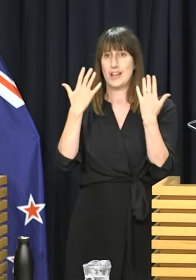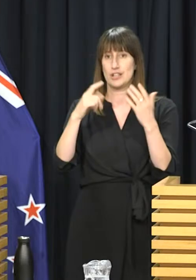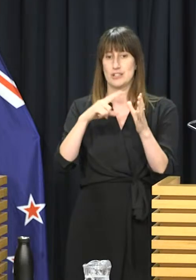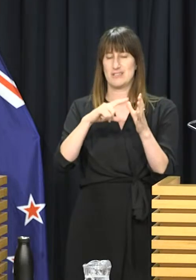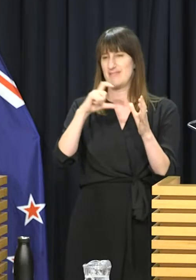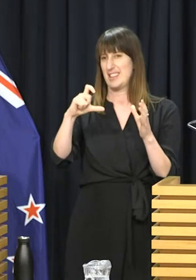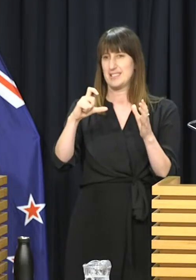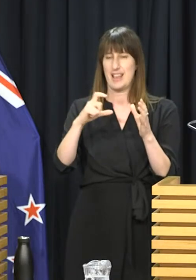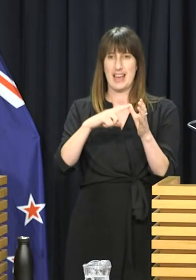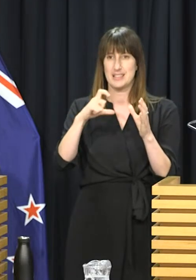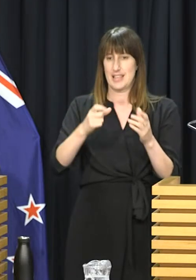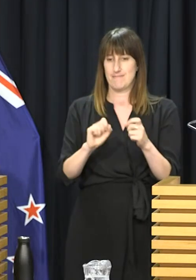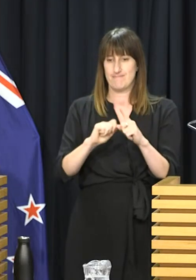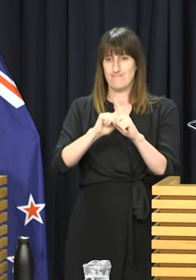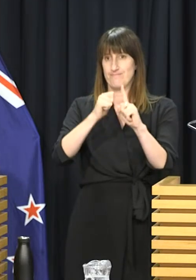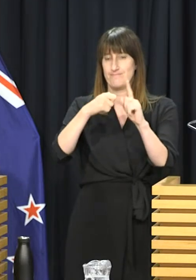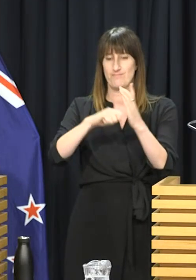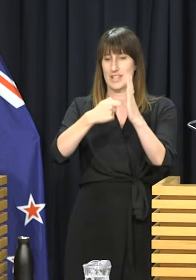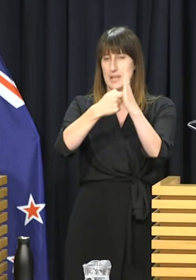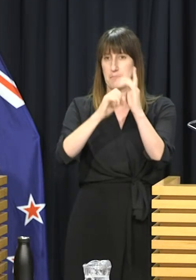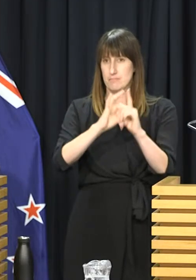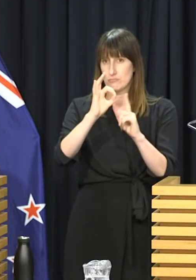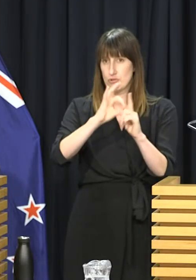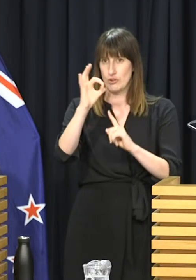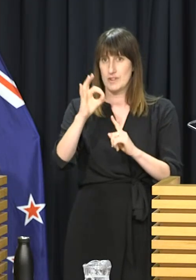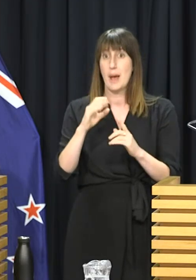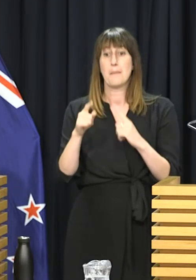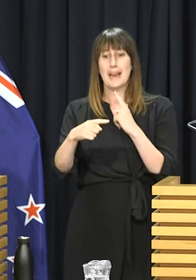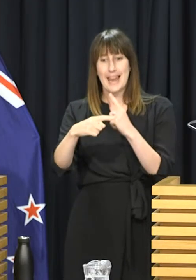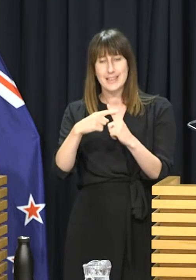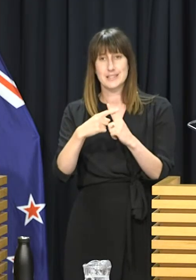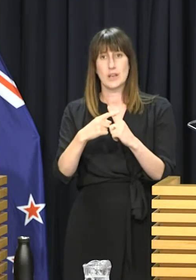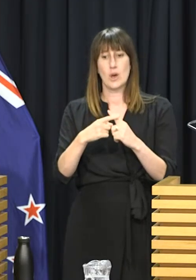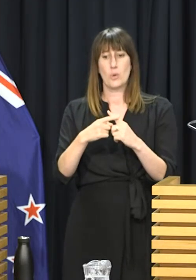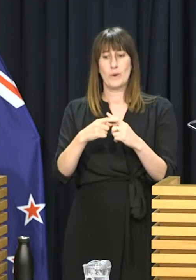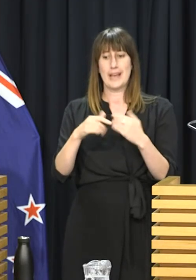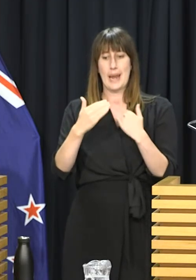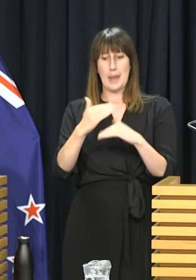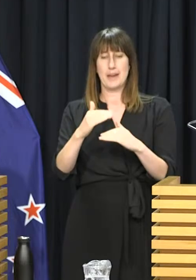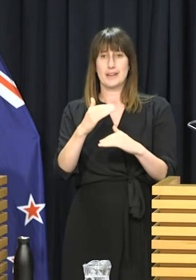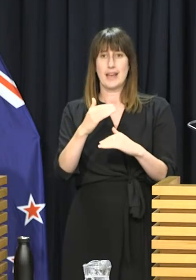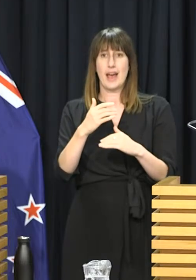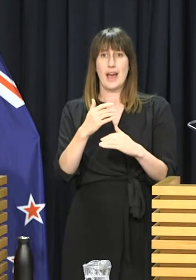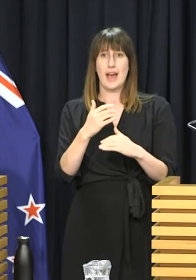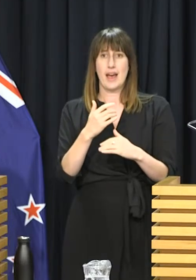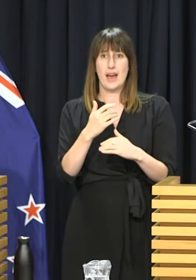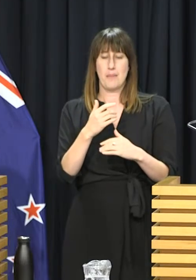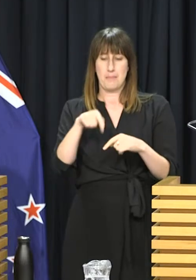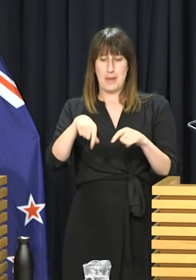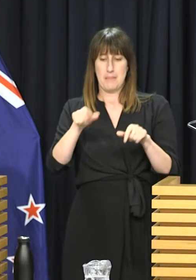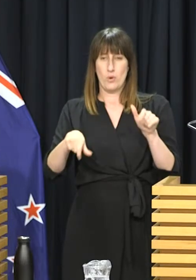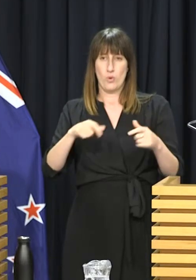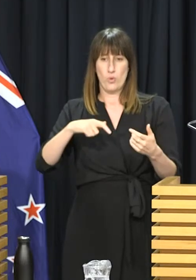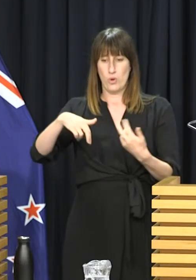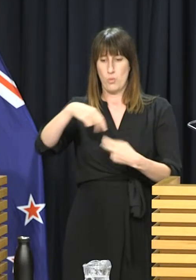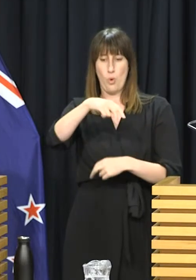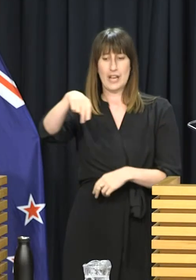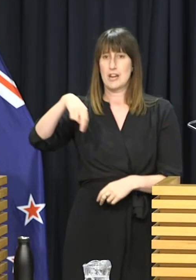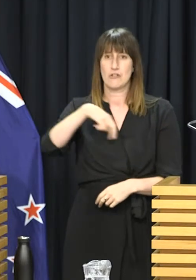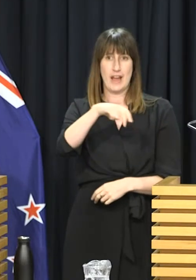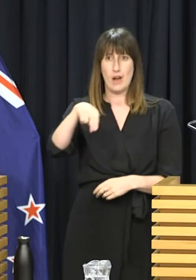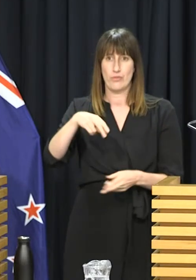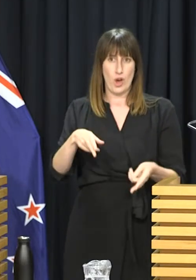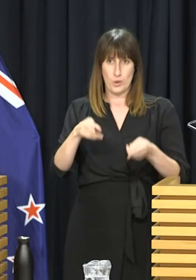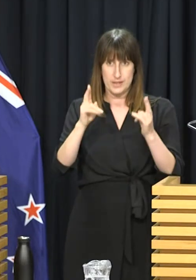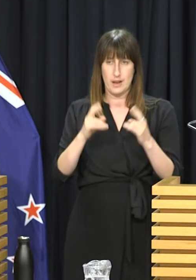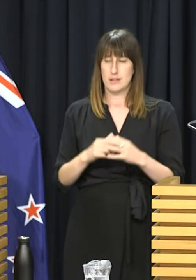people outside of their rooms at the same time. I think it's interesting, as someone who follows the international developments around this